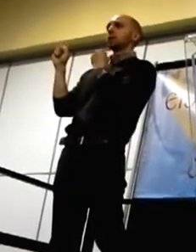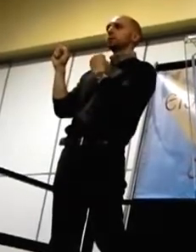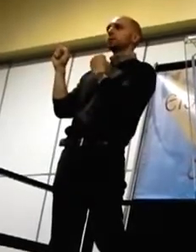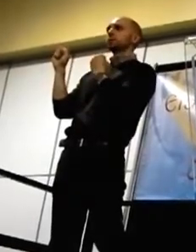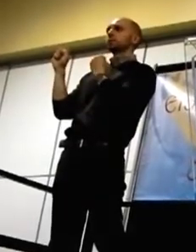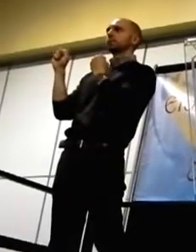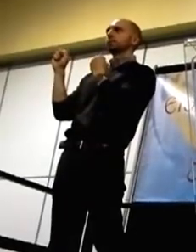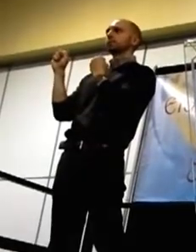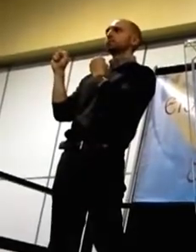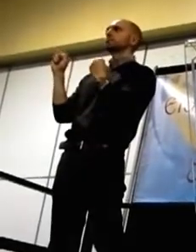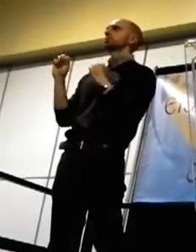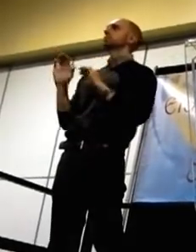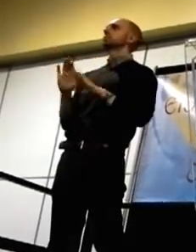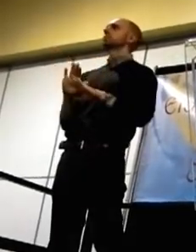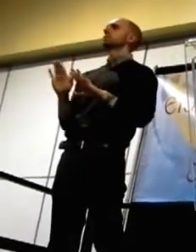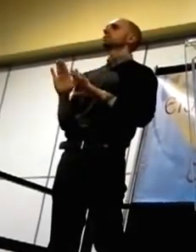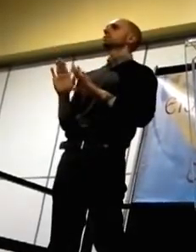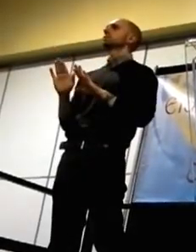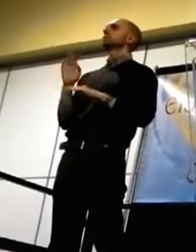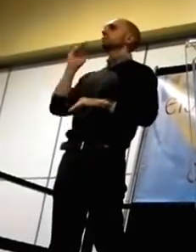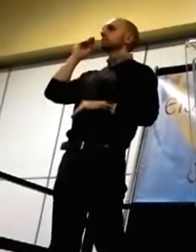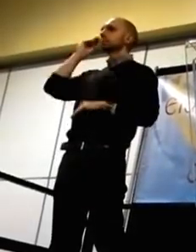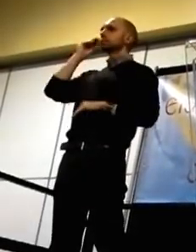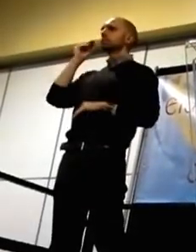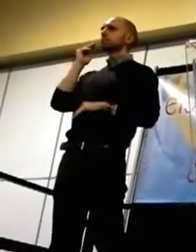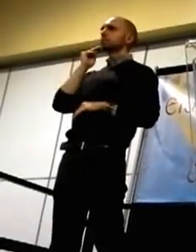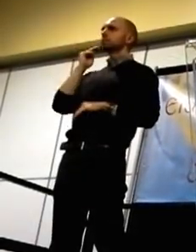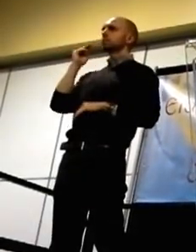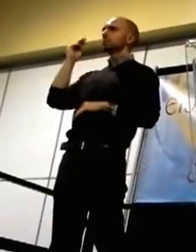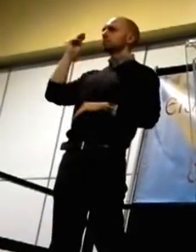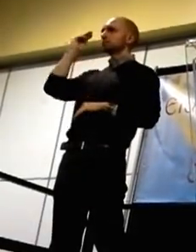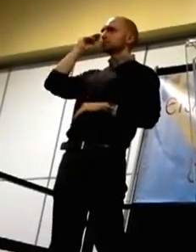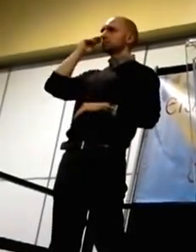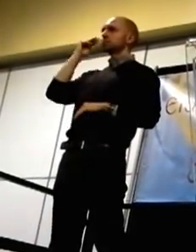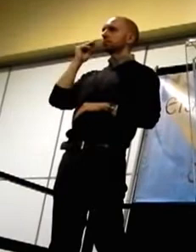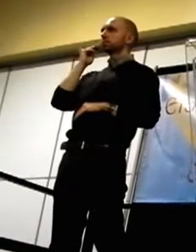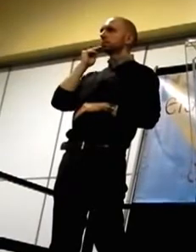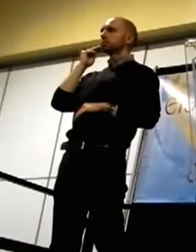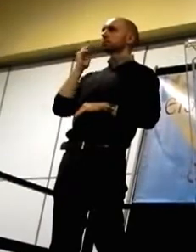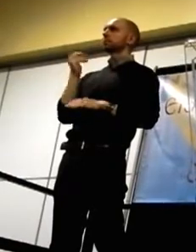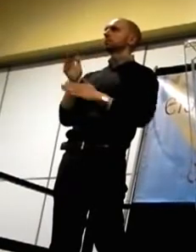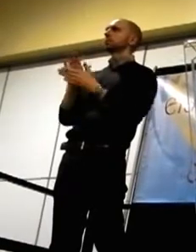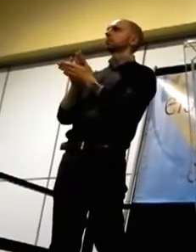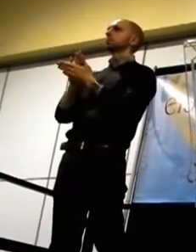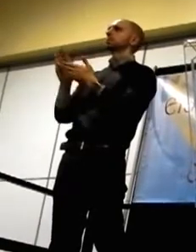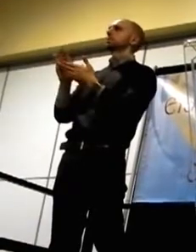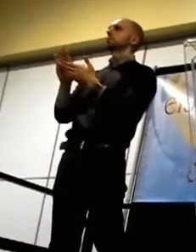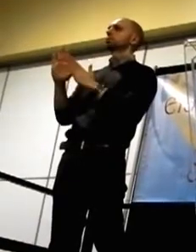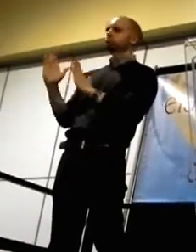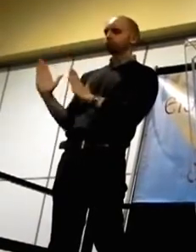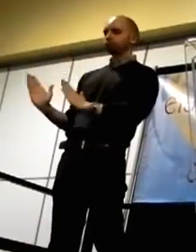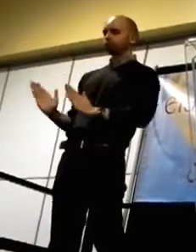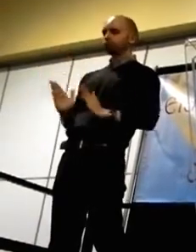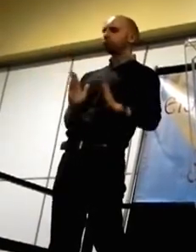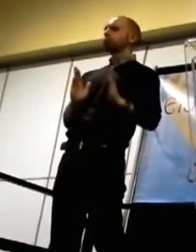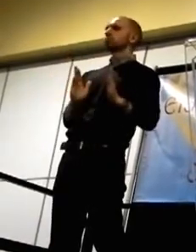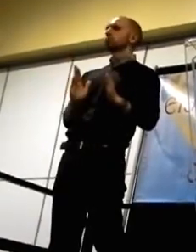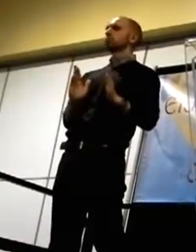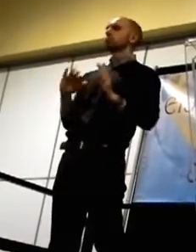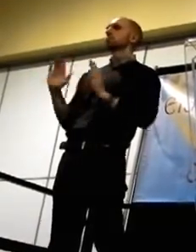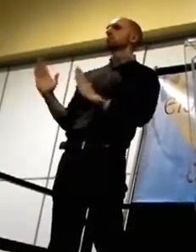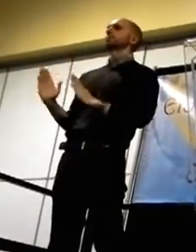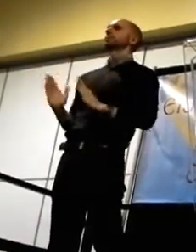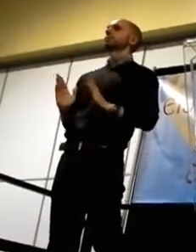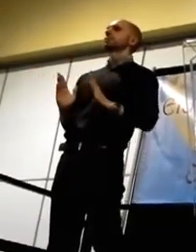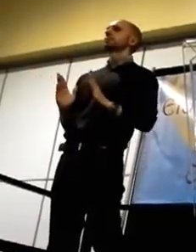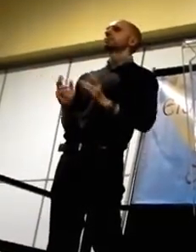So there is no excuse for us Muslims. It's part of our iman to be clean, to be orderly, to be neat. And we are